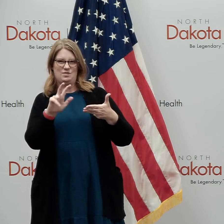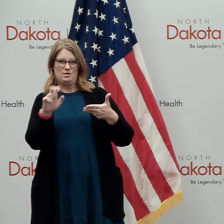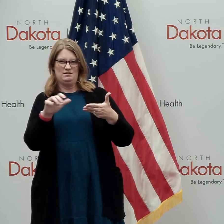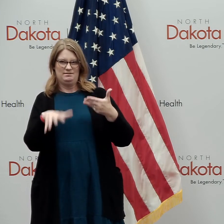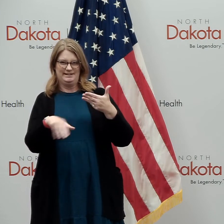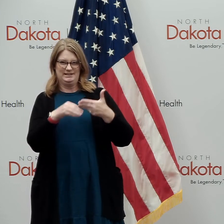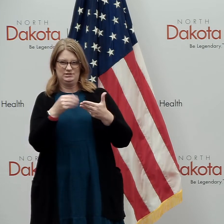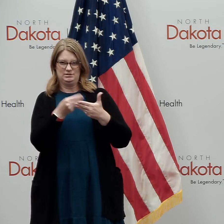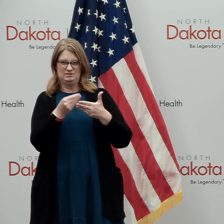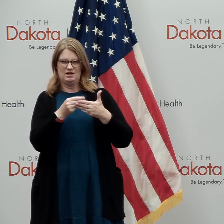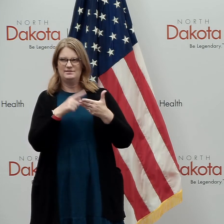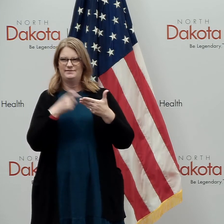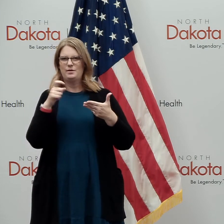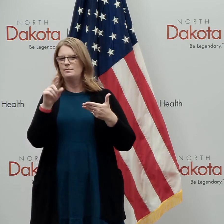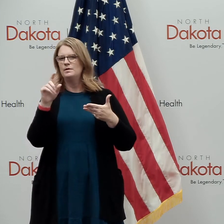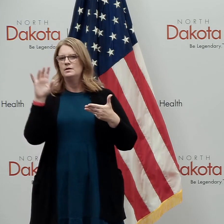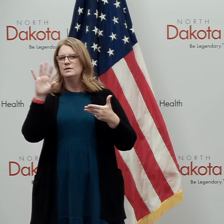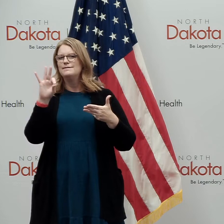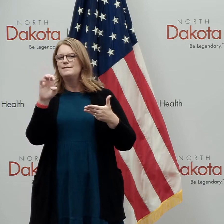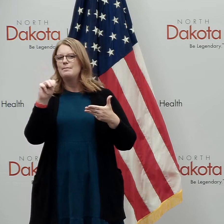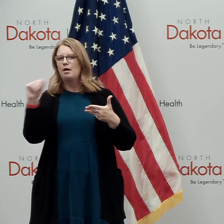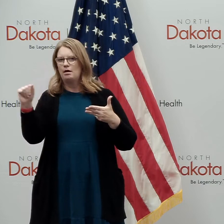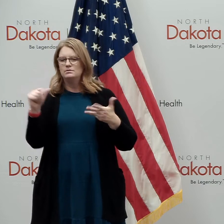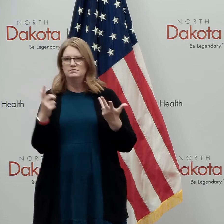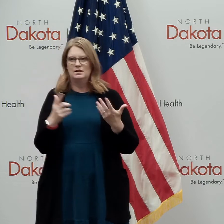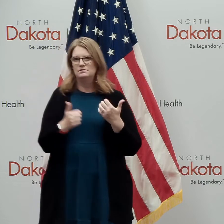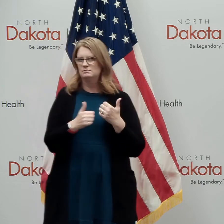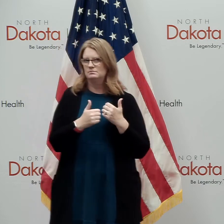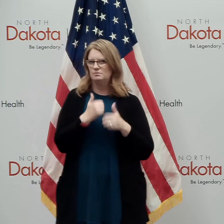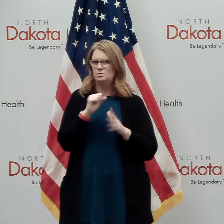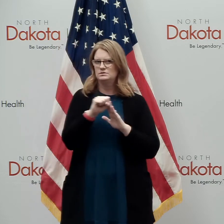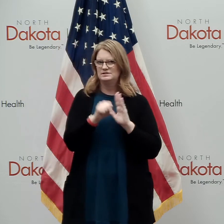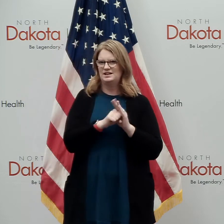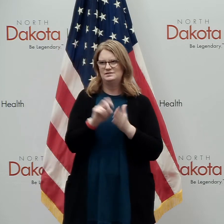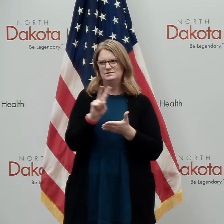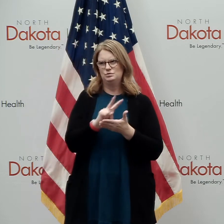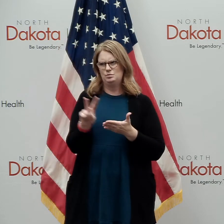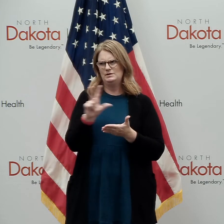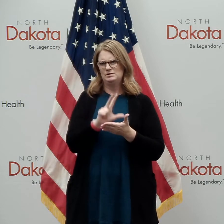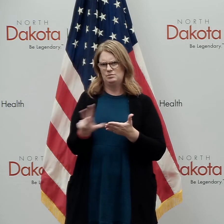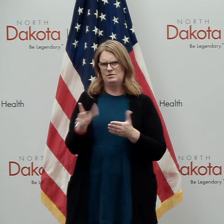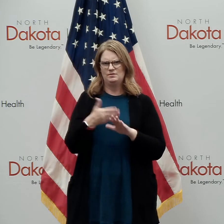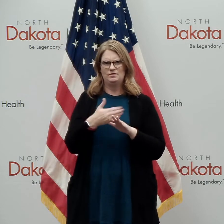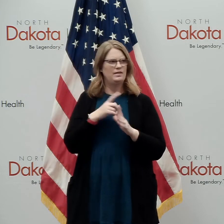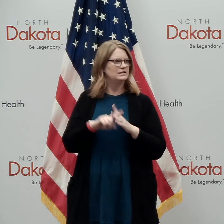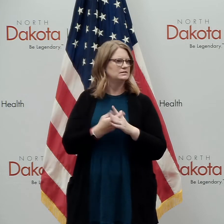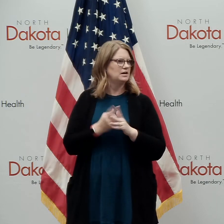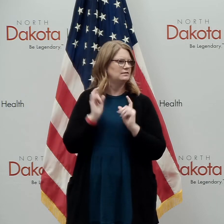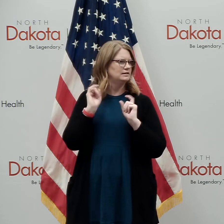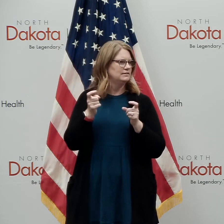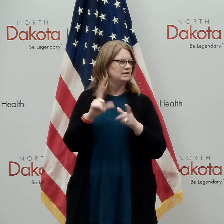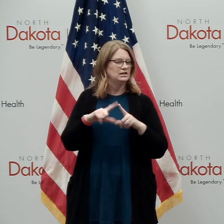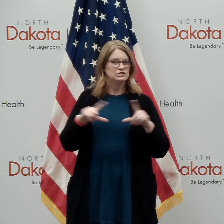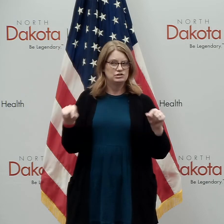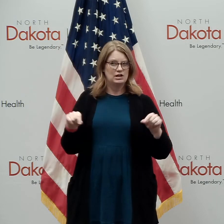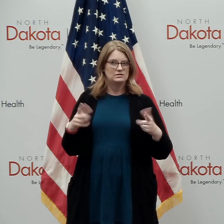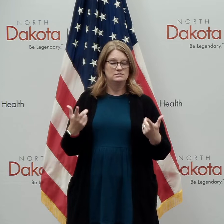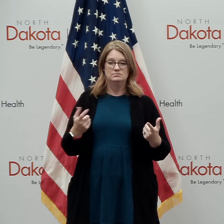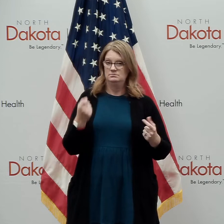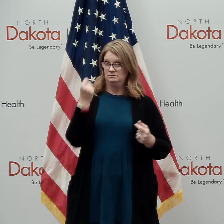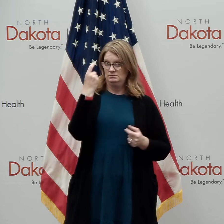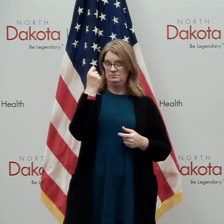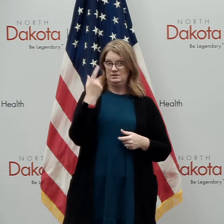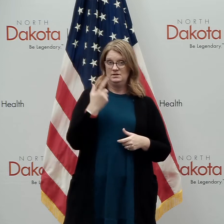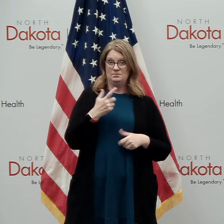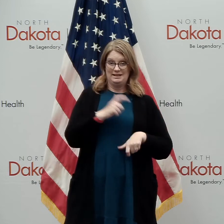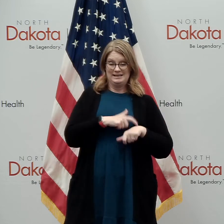I think virtually every state, it's taking them 2 to 3 weeks to get the changes made to start issuing the checks. And there's a chance that by the time